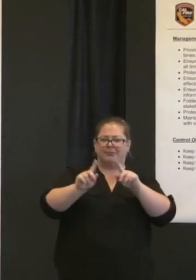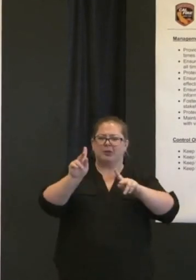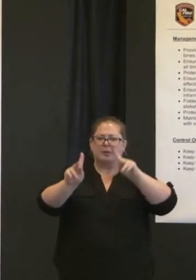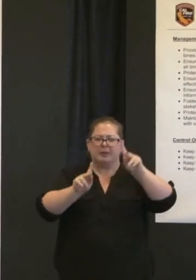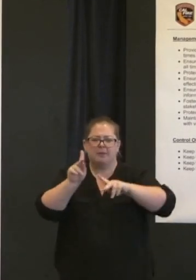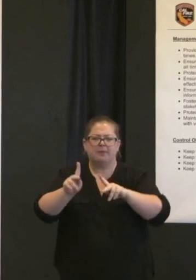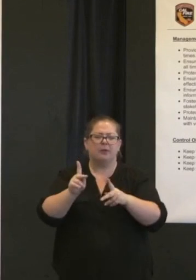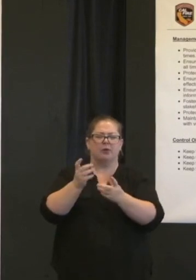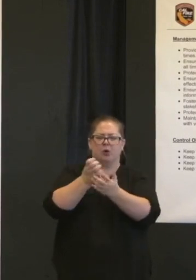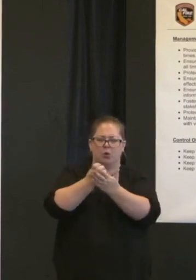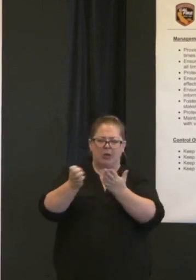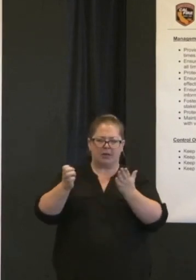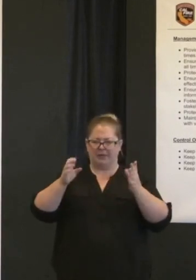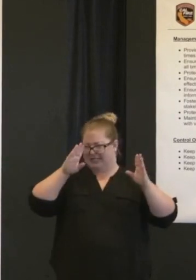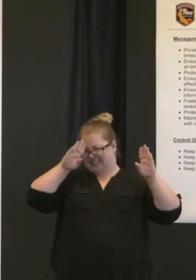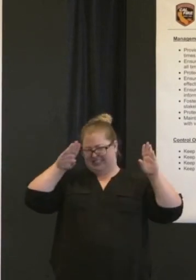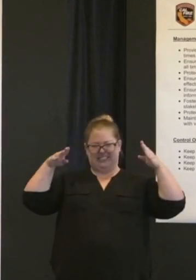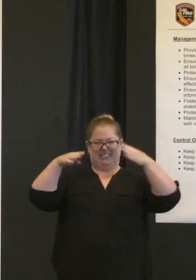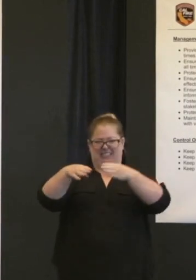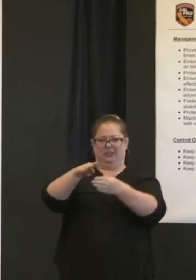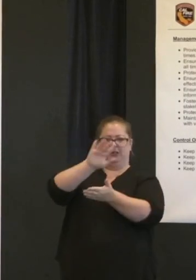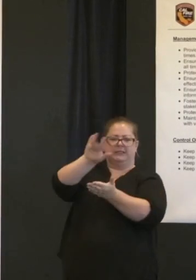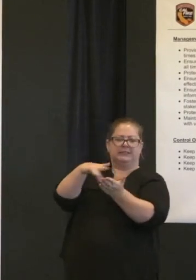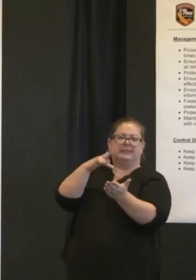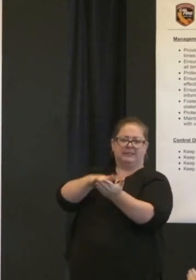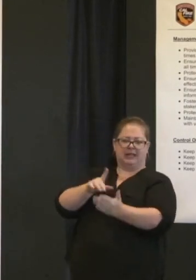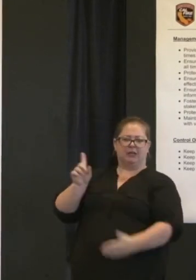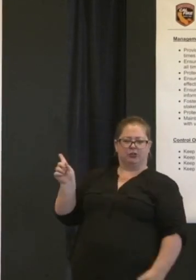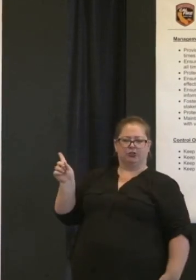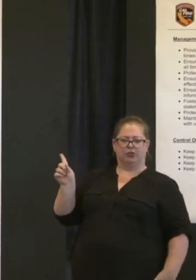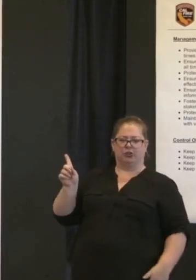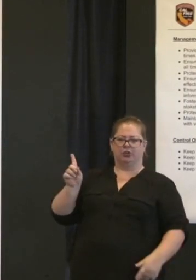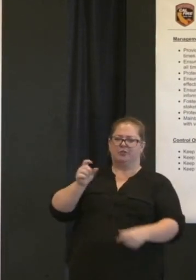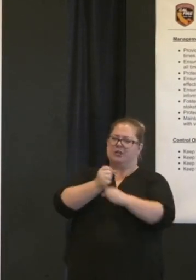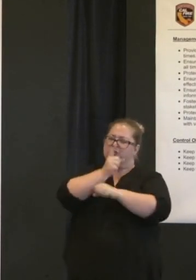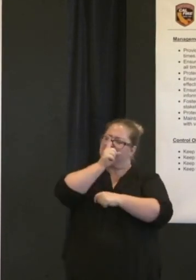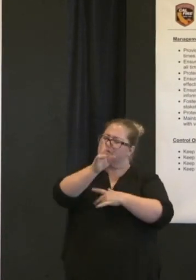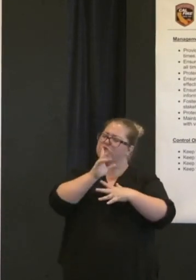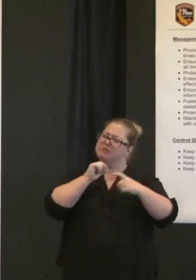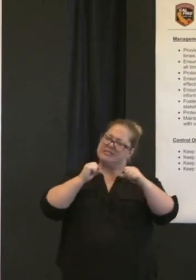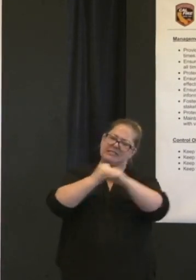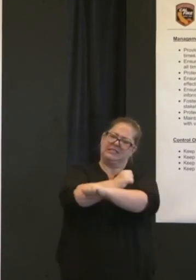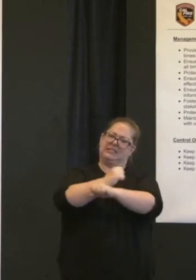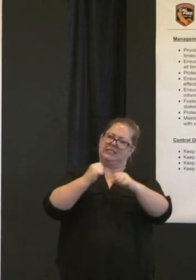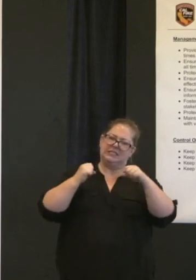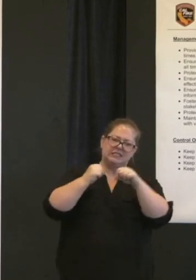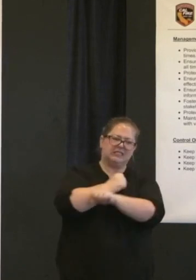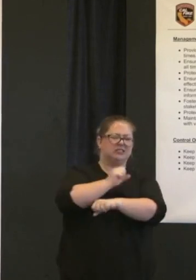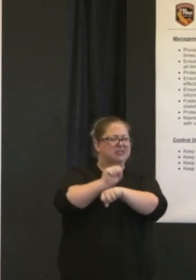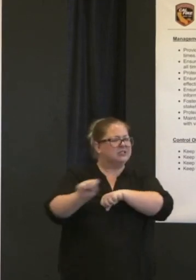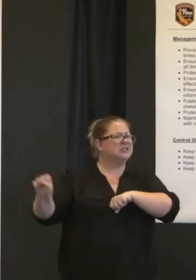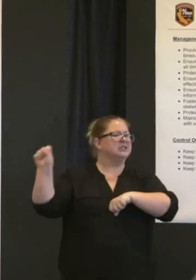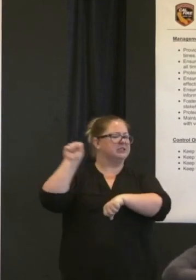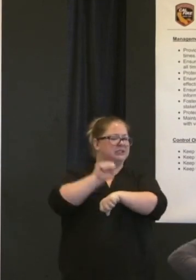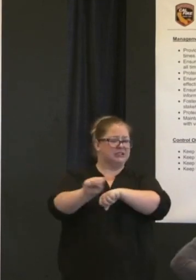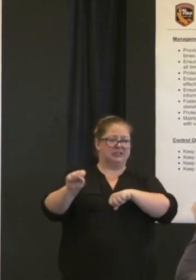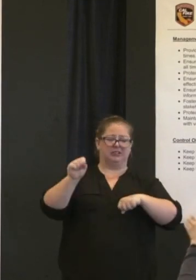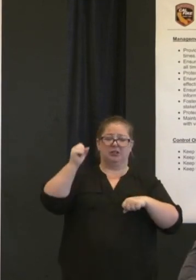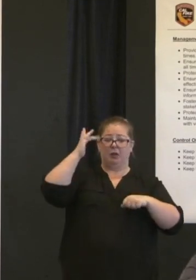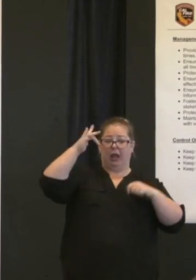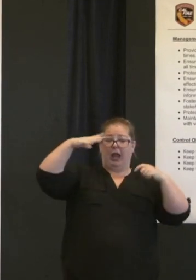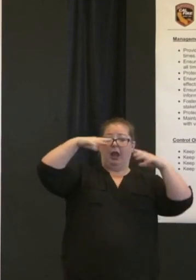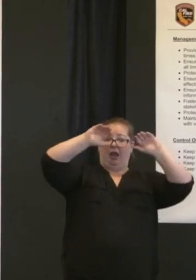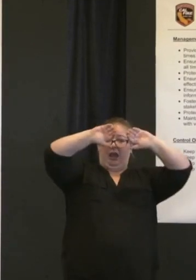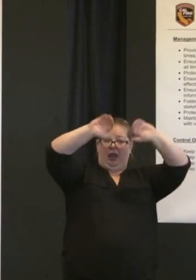any outside movement of that existing fire perimeter as we continue now to focus the majority of our efforts just on this burning plan that you see